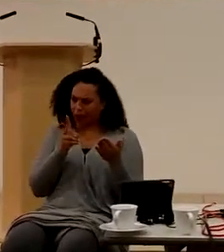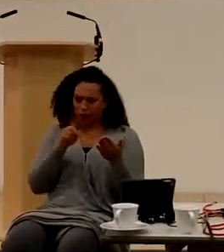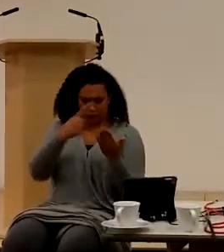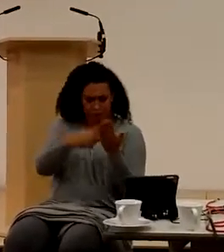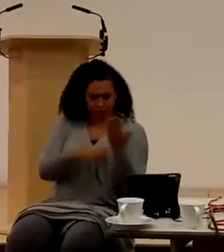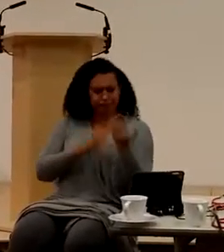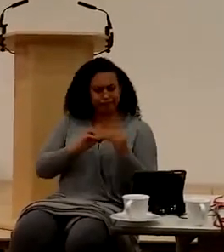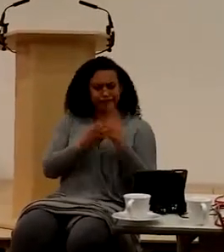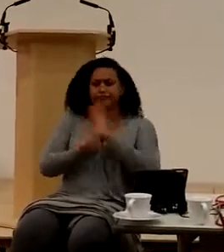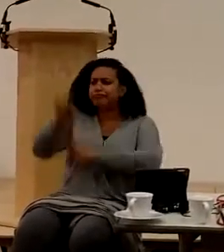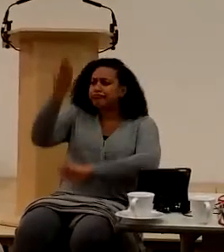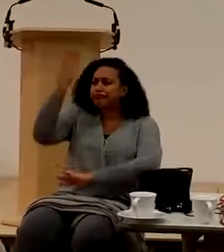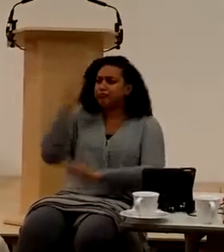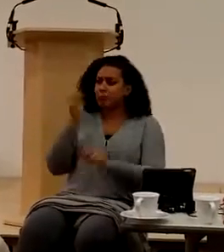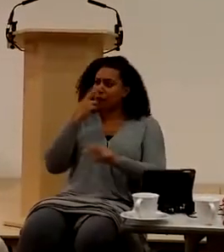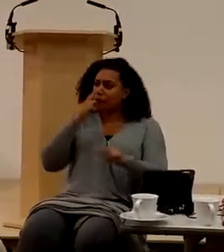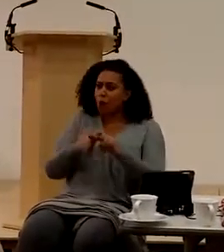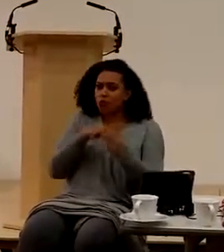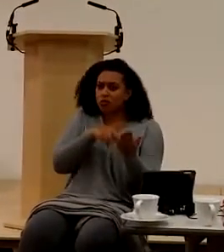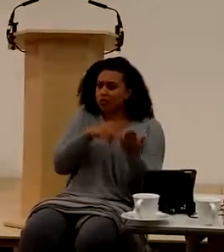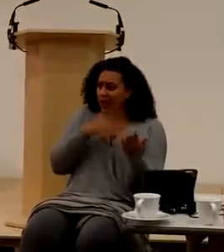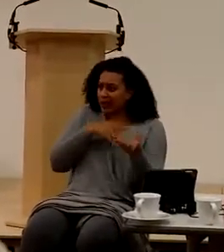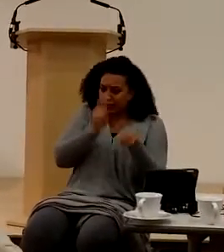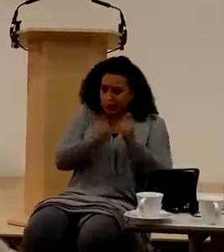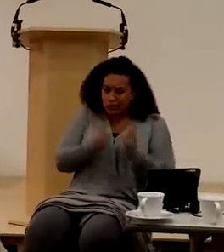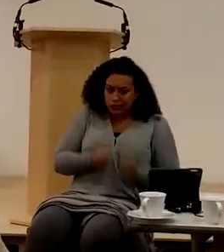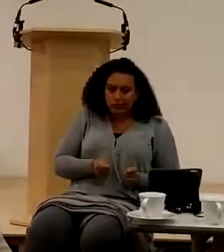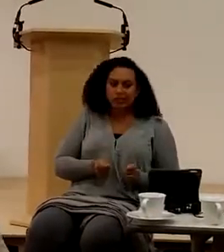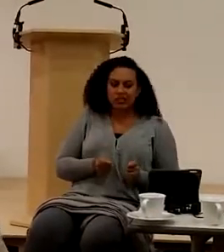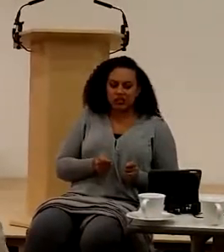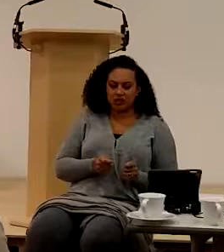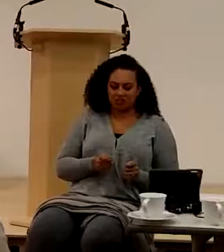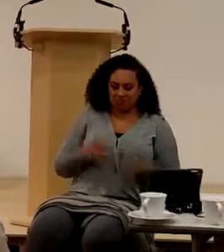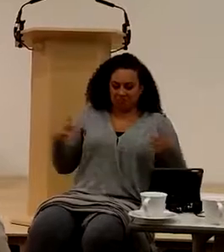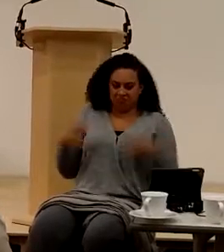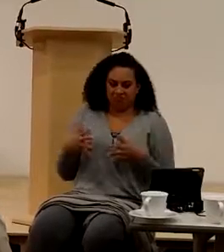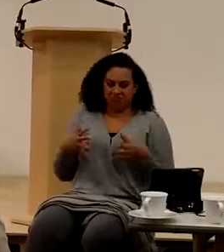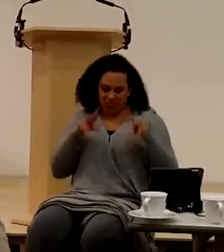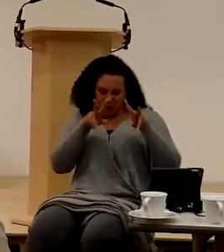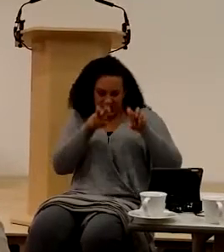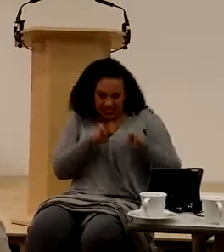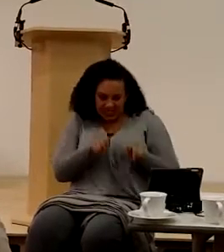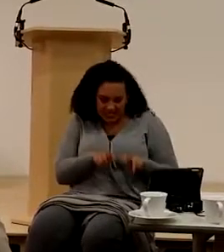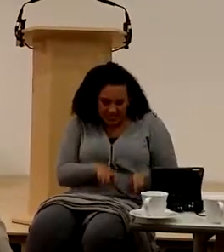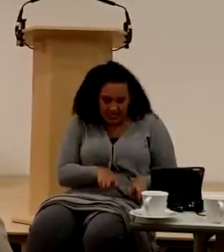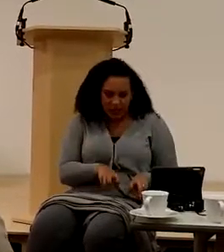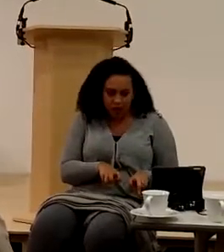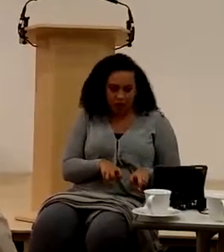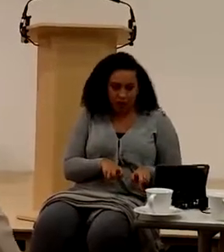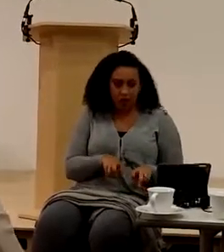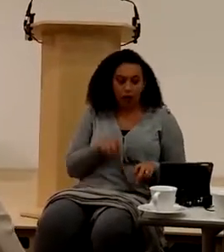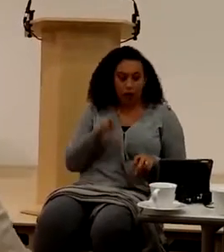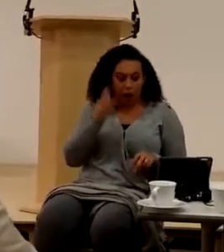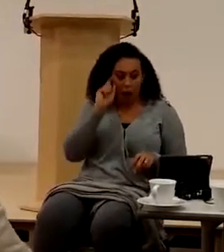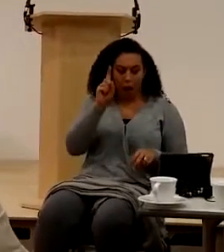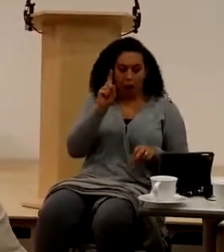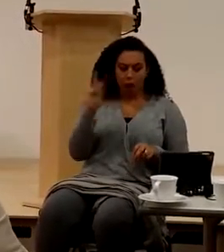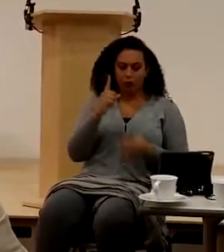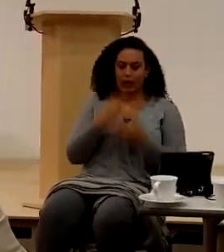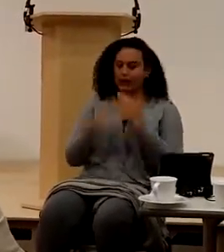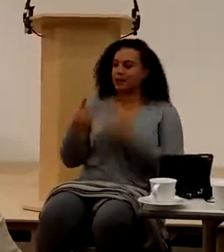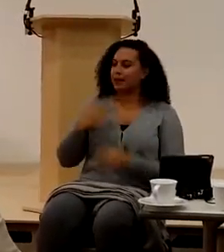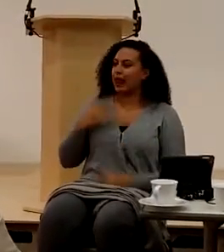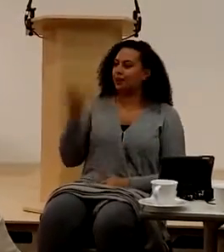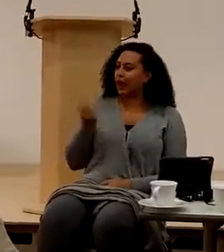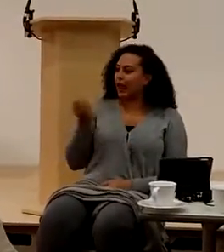anti-discrimination legislation. And Rick Finkelstein, one of the key founders,